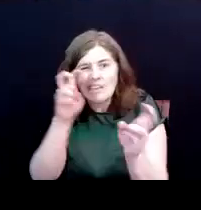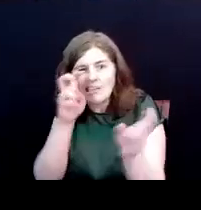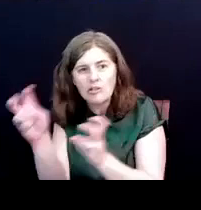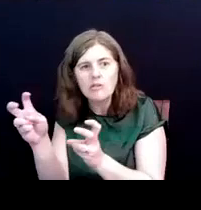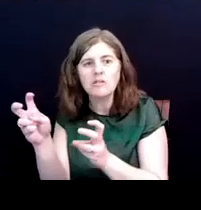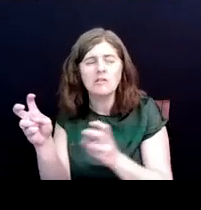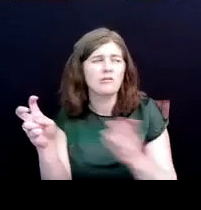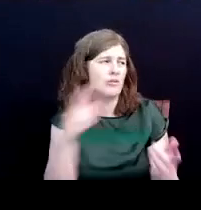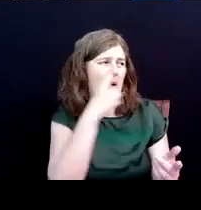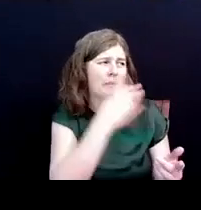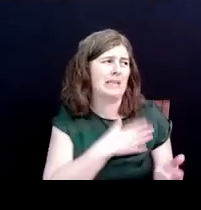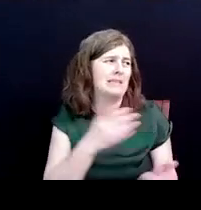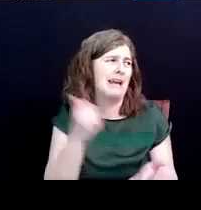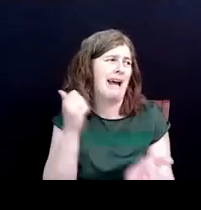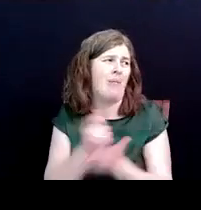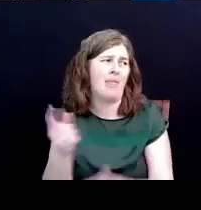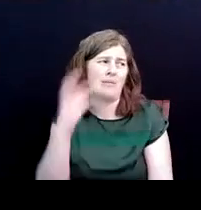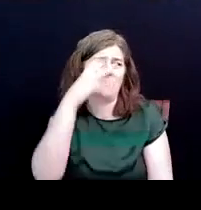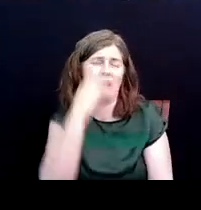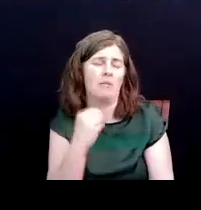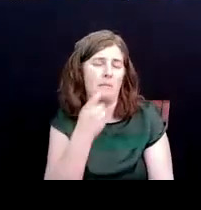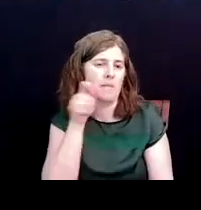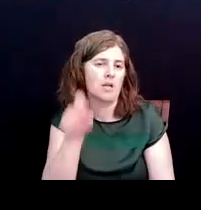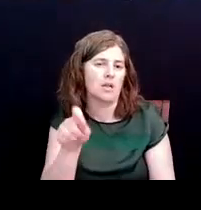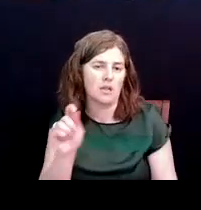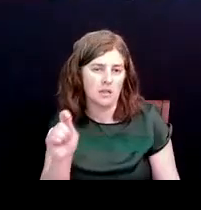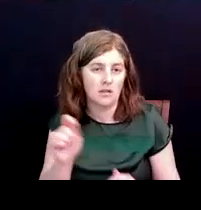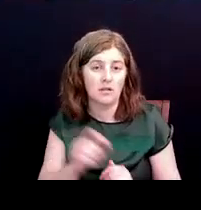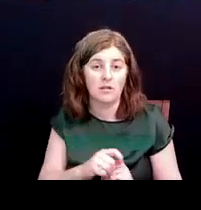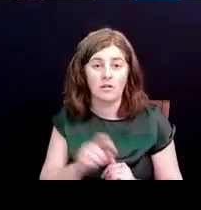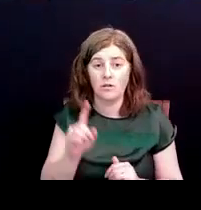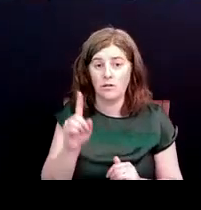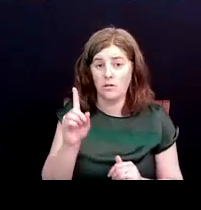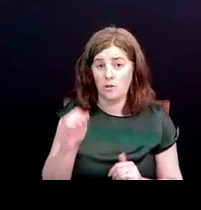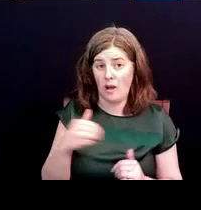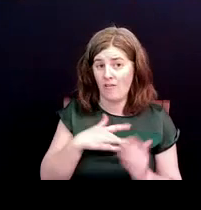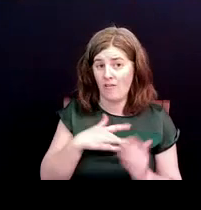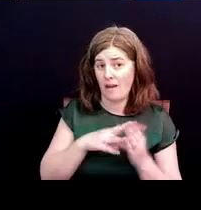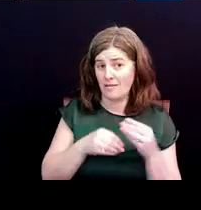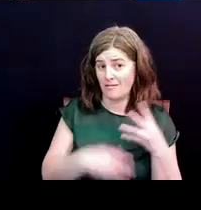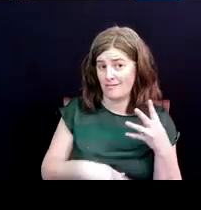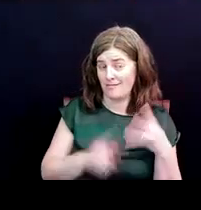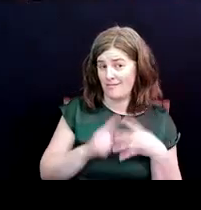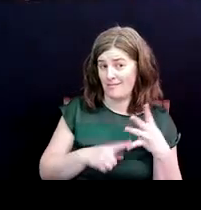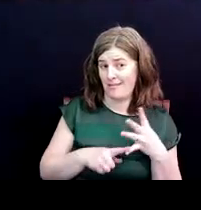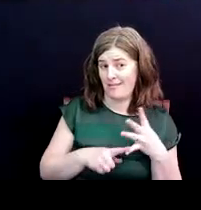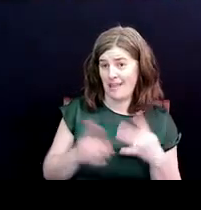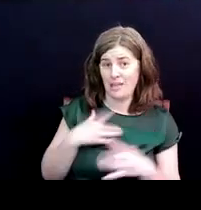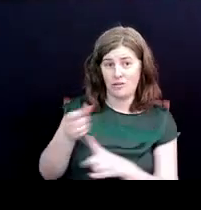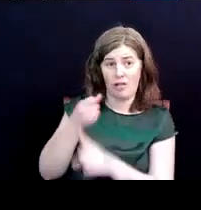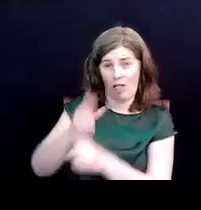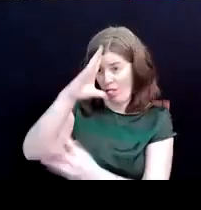get the child to have some sleep. Period. Now, do I have medicines in my arsenal that just knock children out? No,